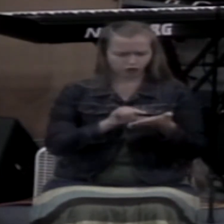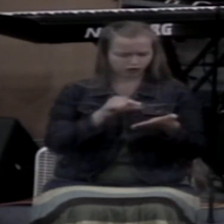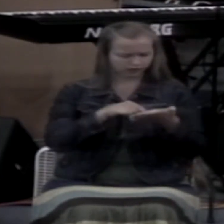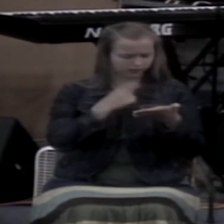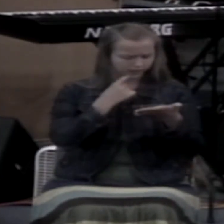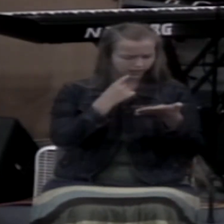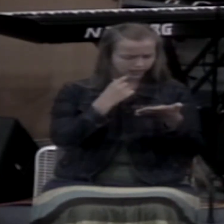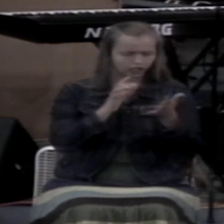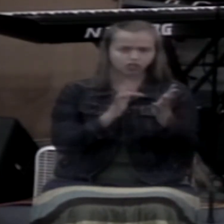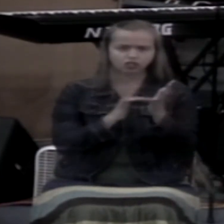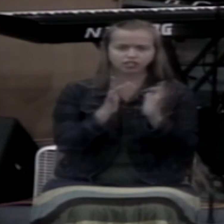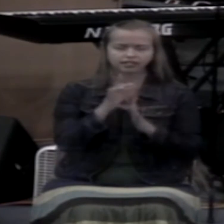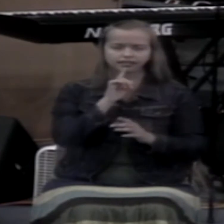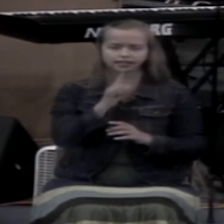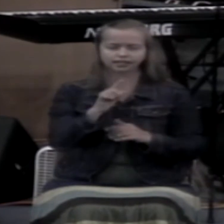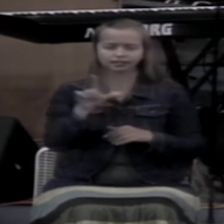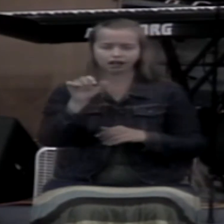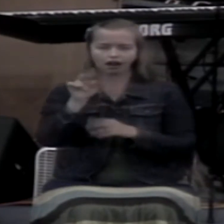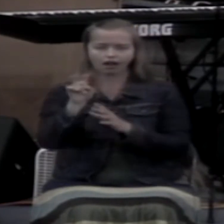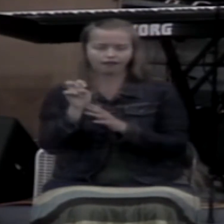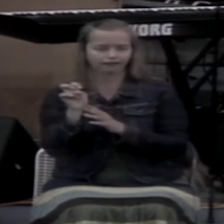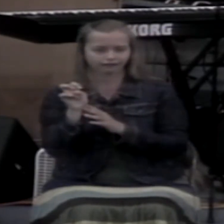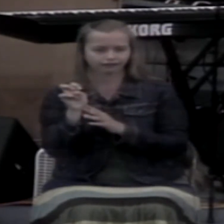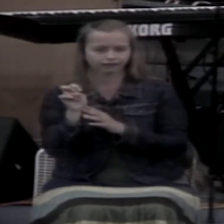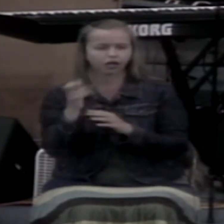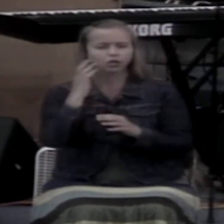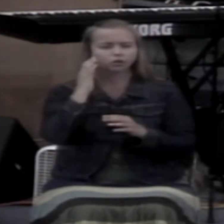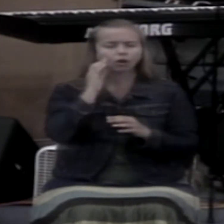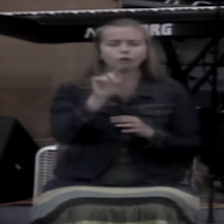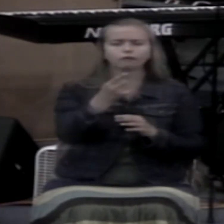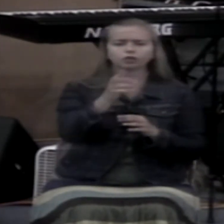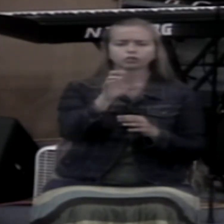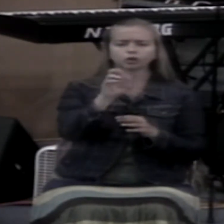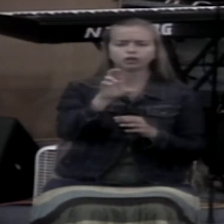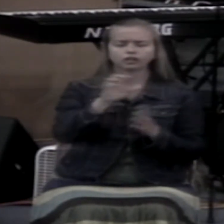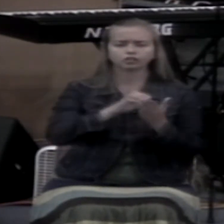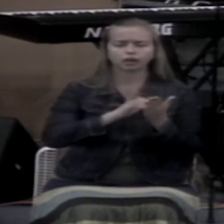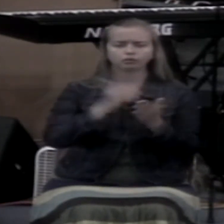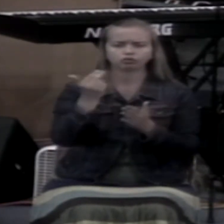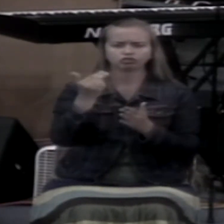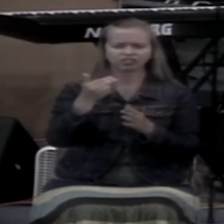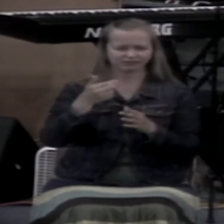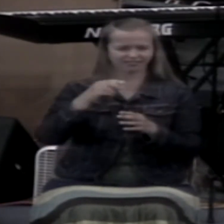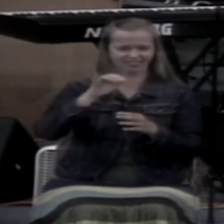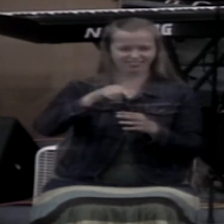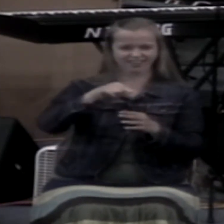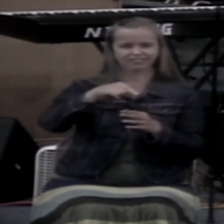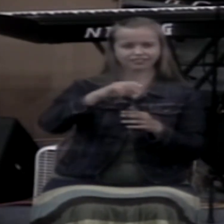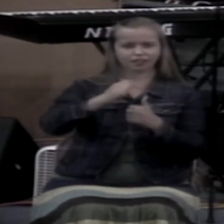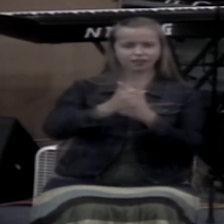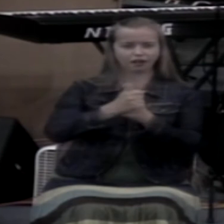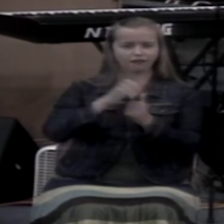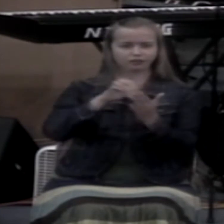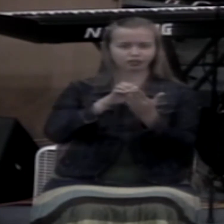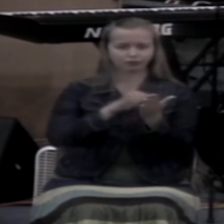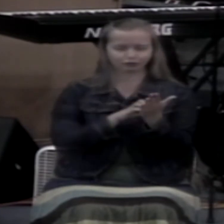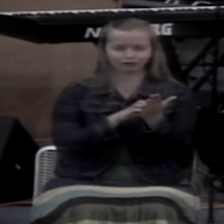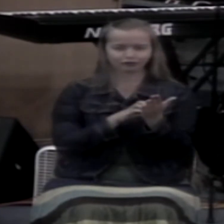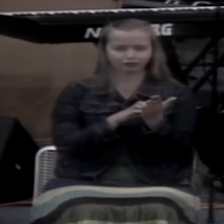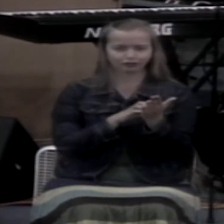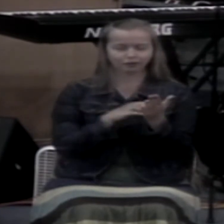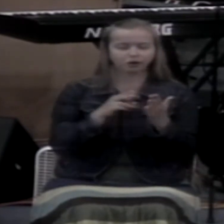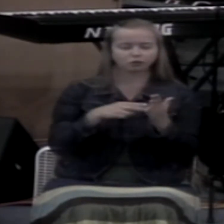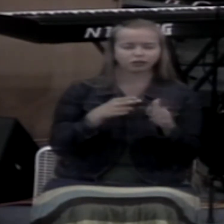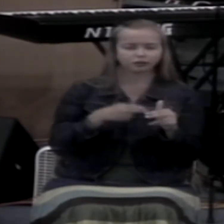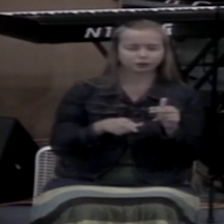Let me just read just a part of this. And what I'm going to do, rather than put love in there, I'm going to put